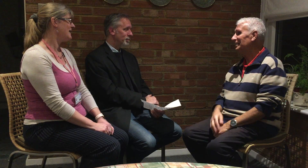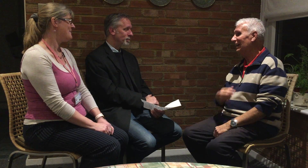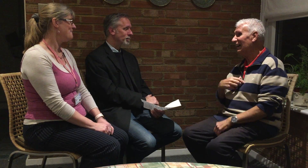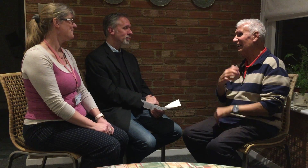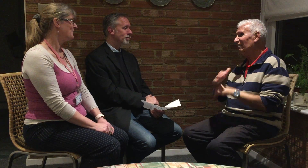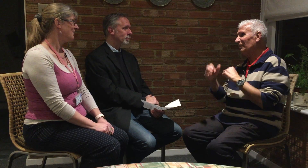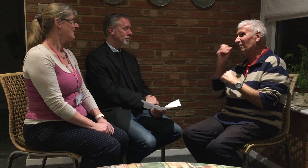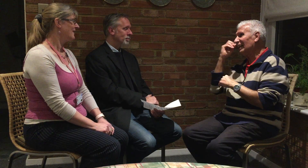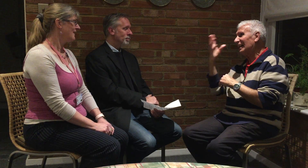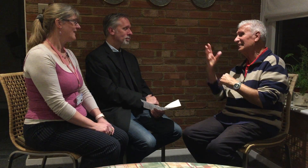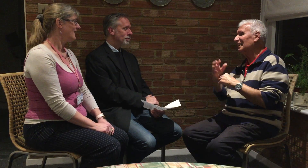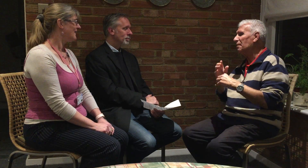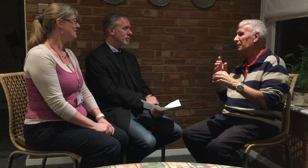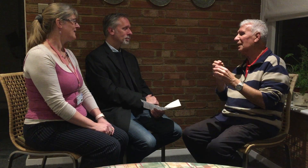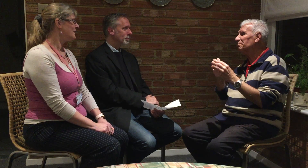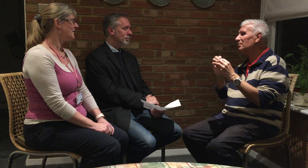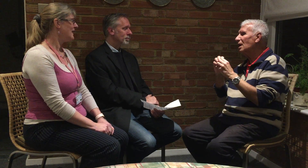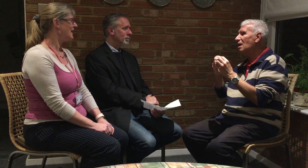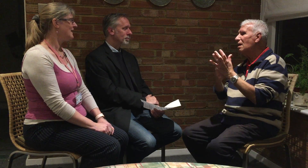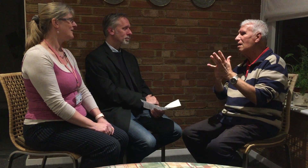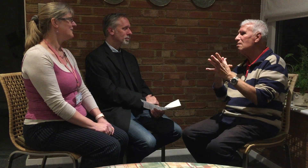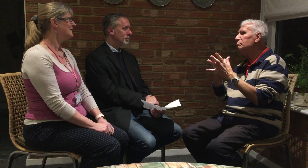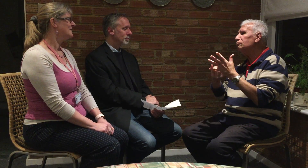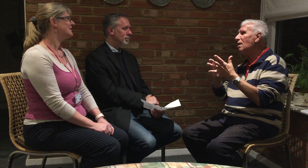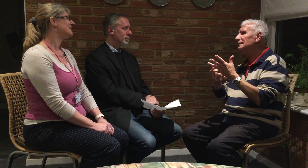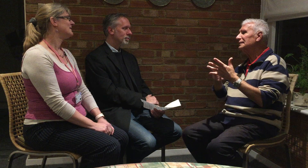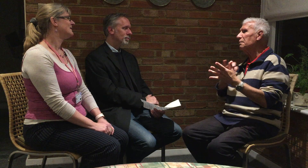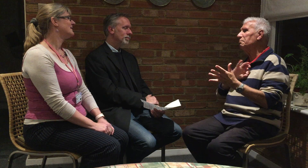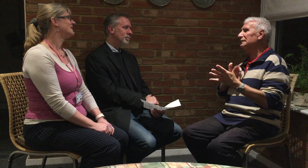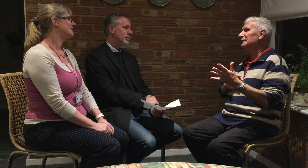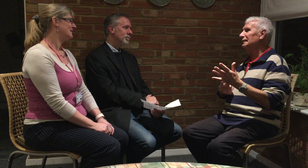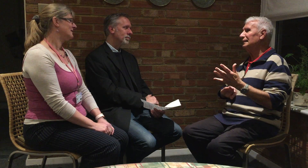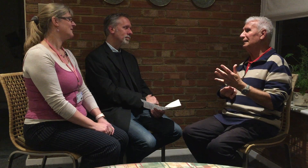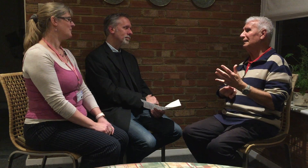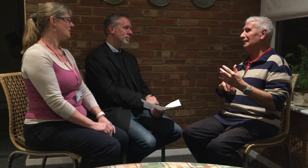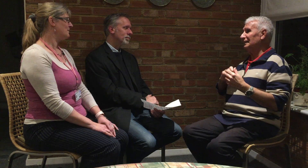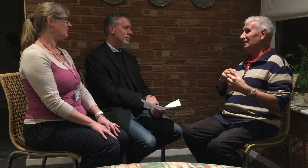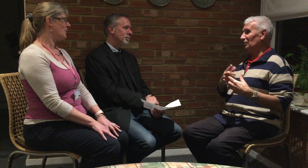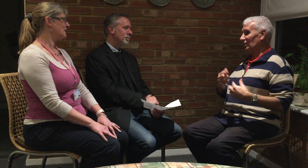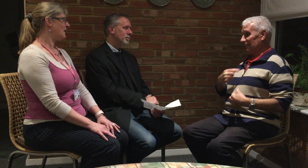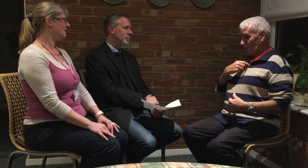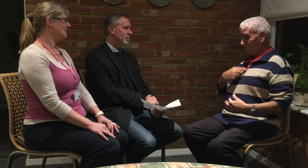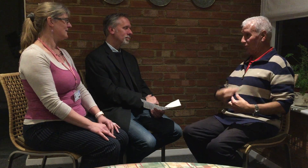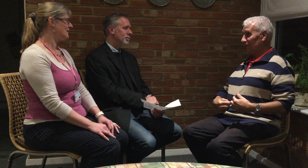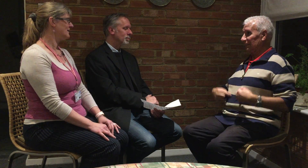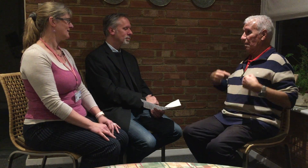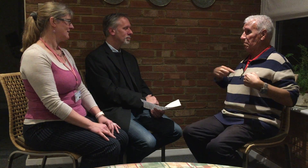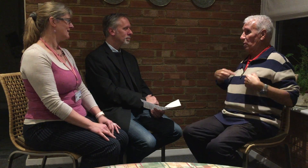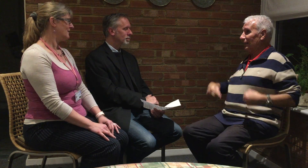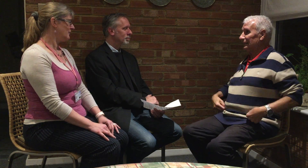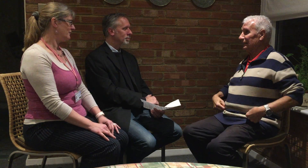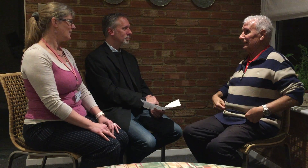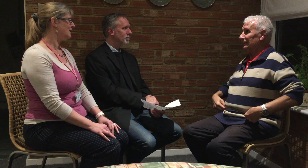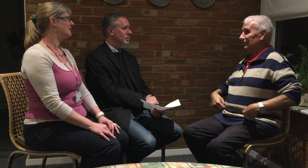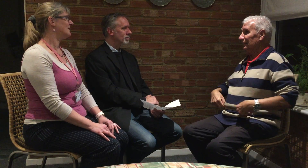him. I'll never forget though, all the brass buttons on the front and